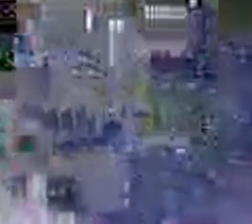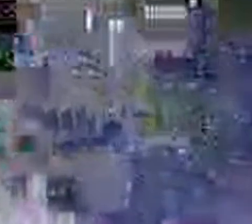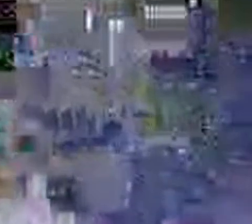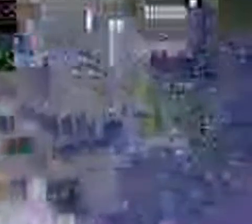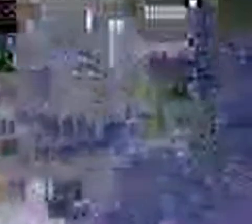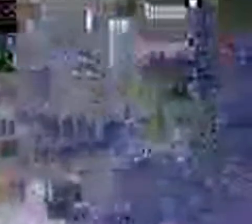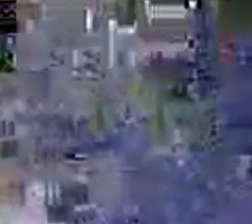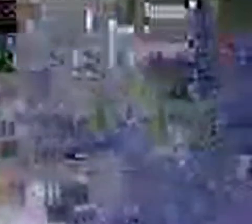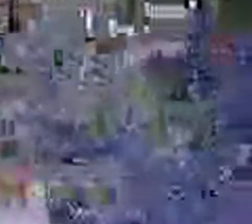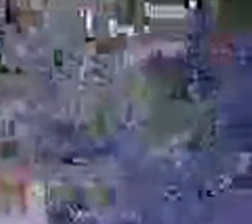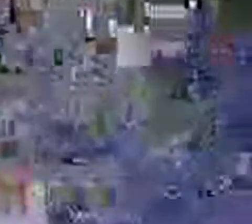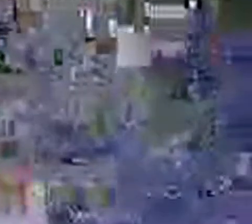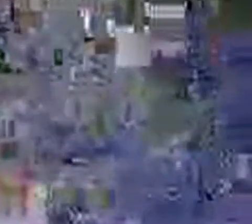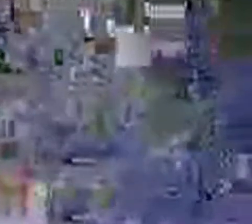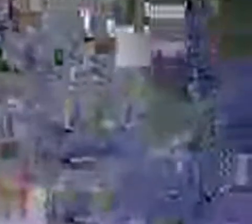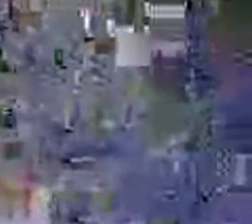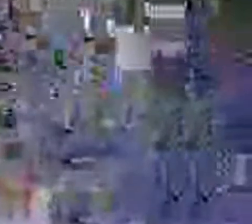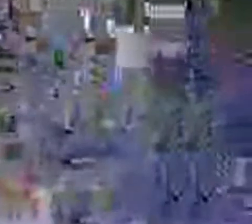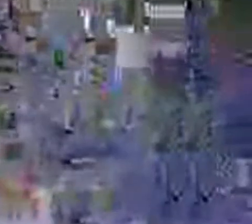projects. Thank you.